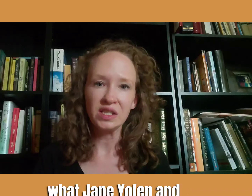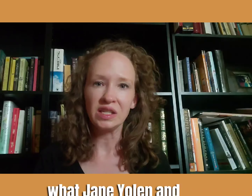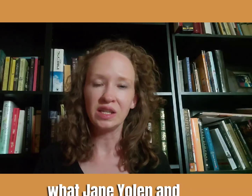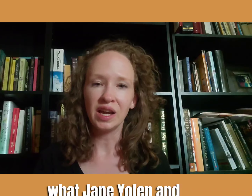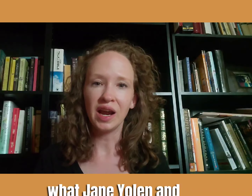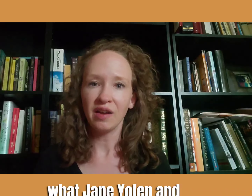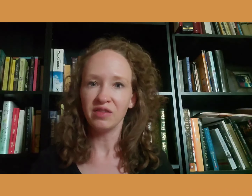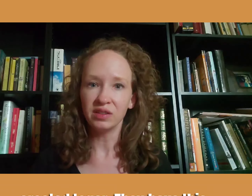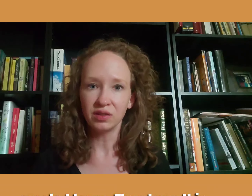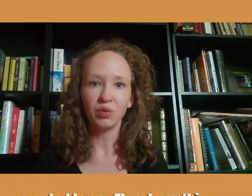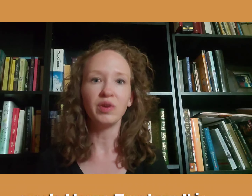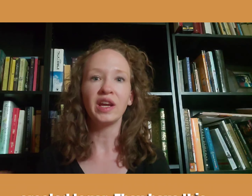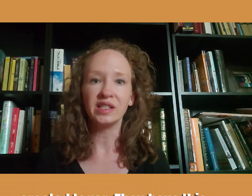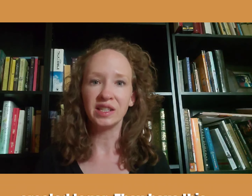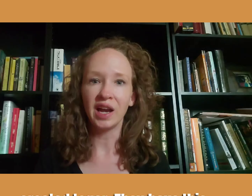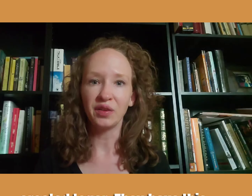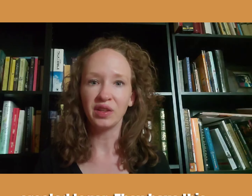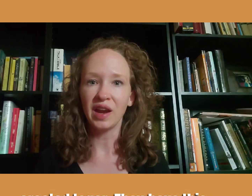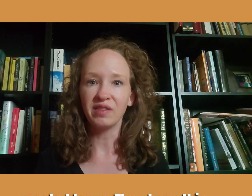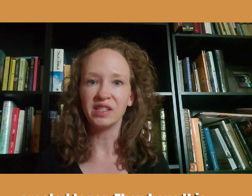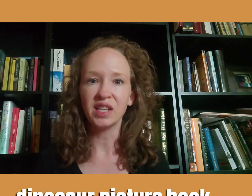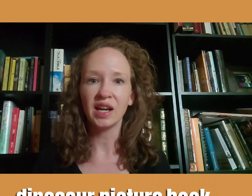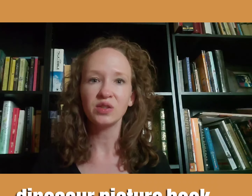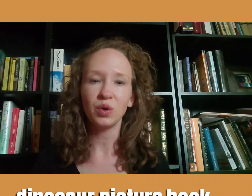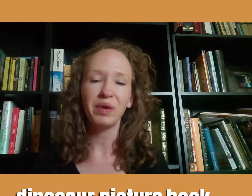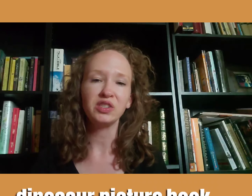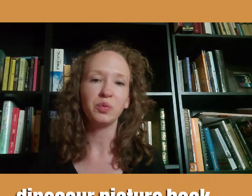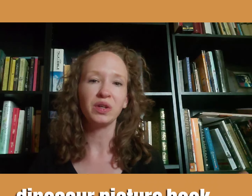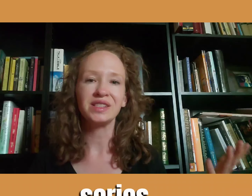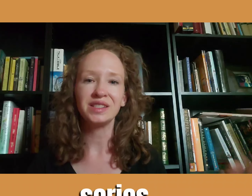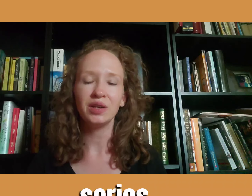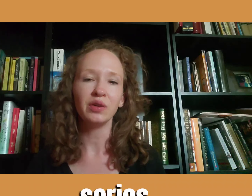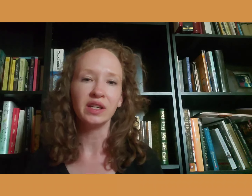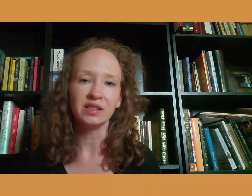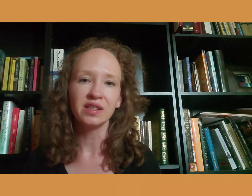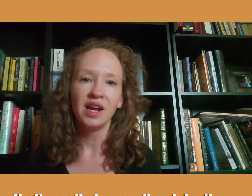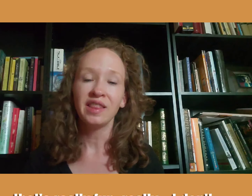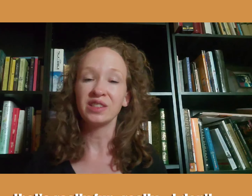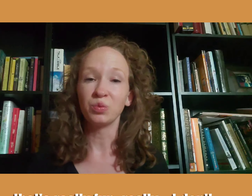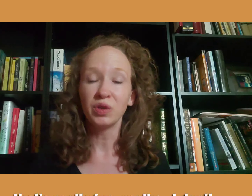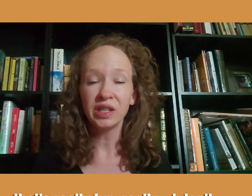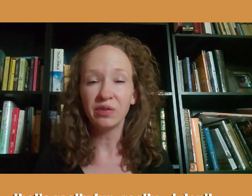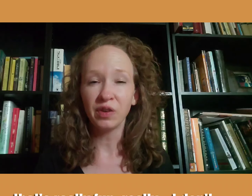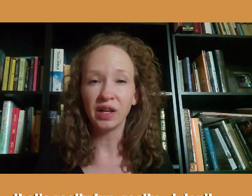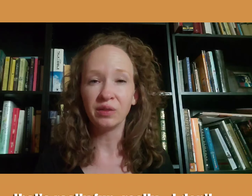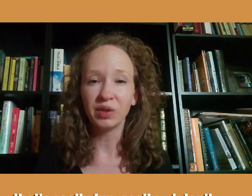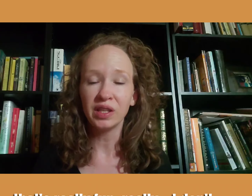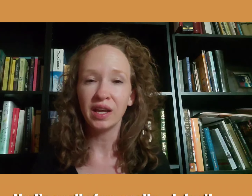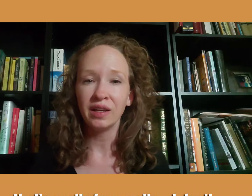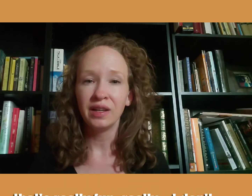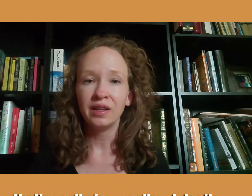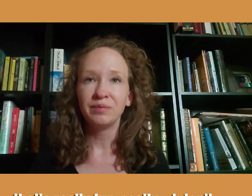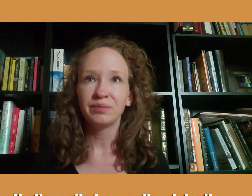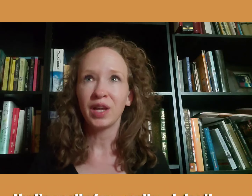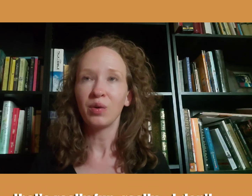Teague have created together they have this dinosaur picture book series that's really fun really I don't